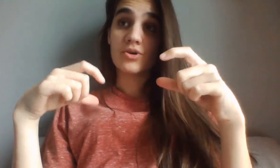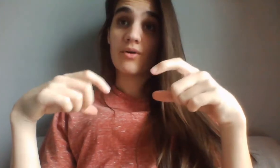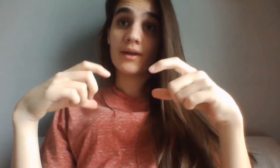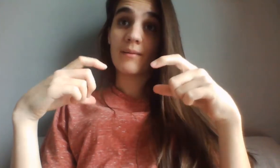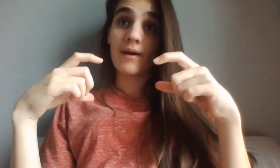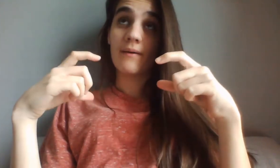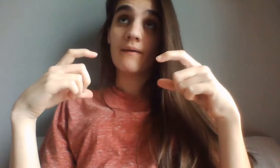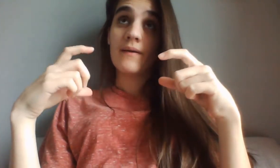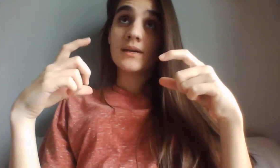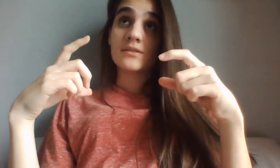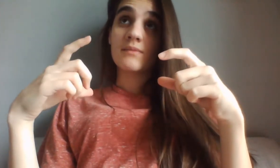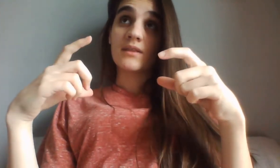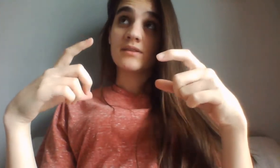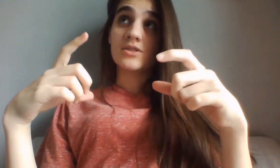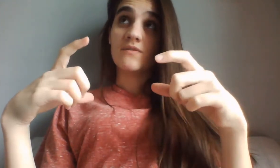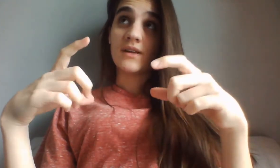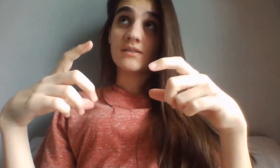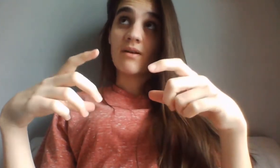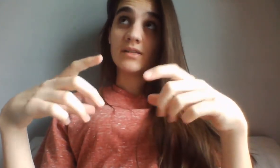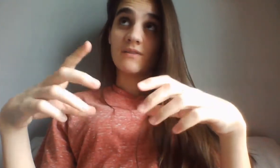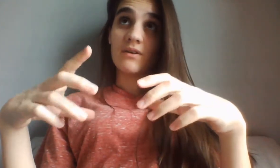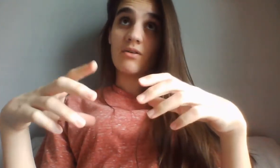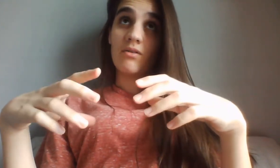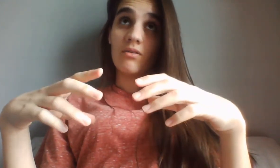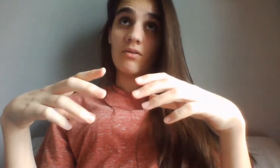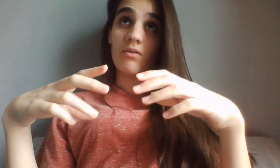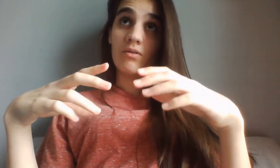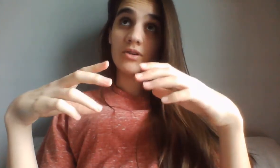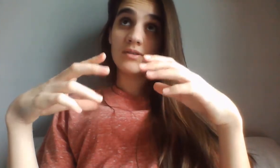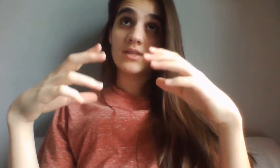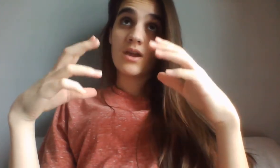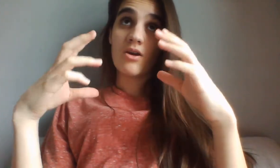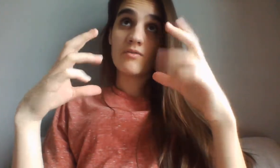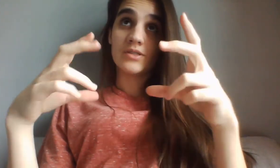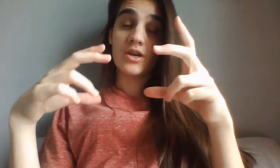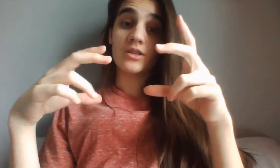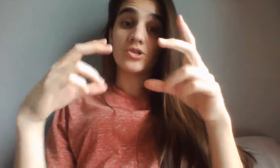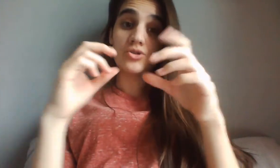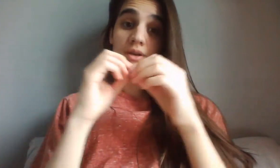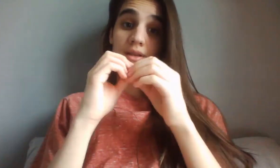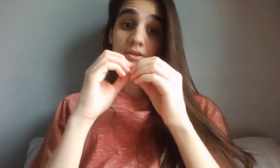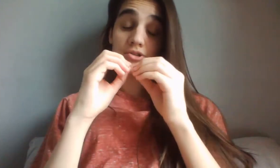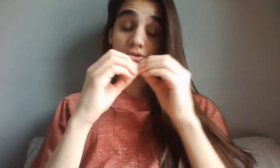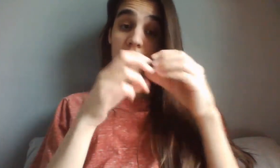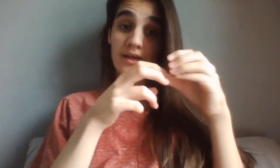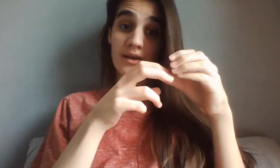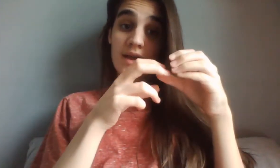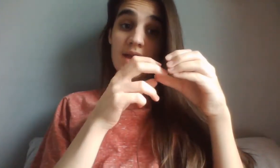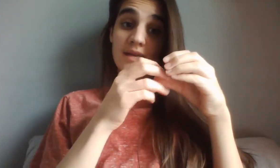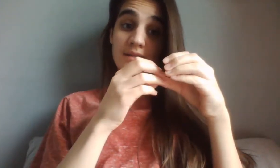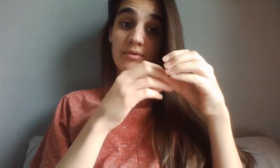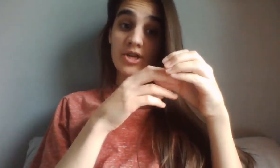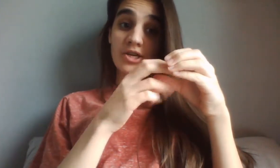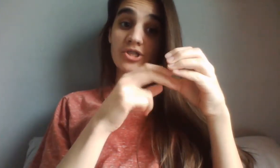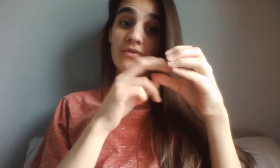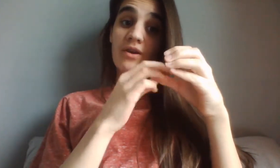talking about something that she finds quite difficult, or you see her internally struggling, it's a projection of her